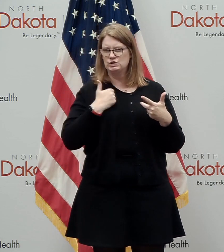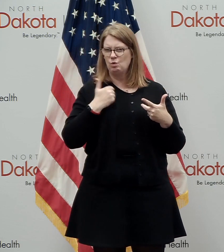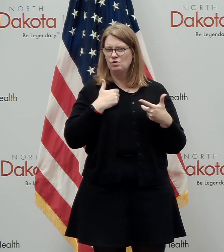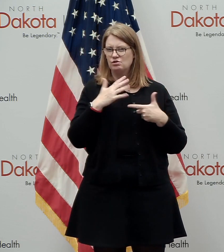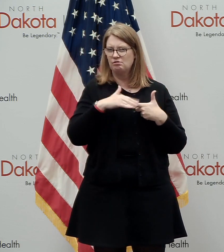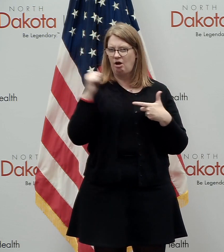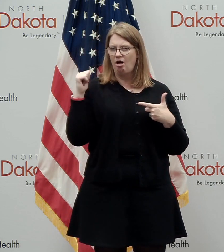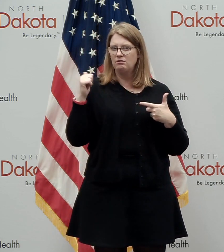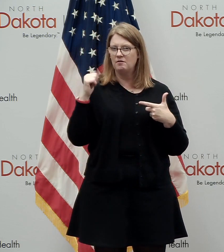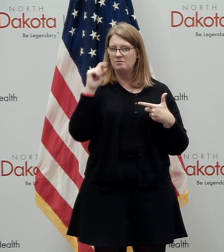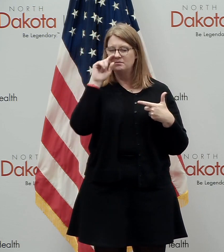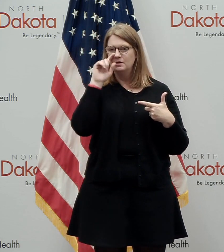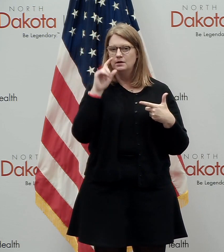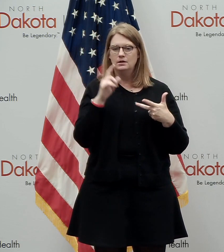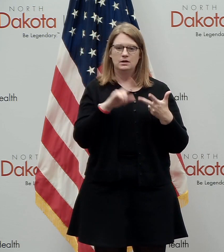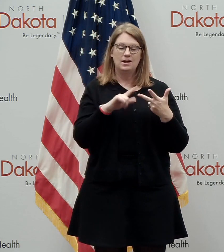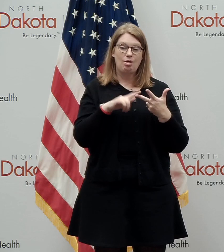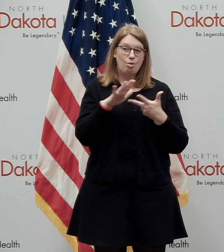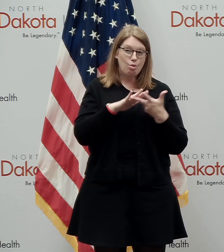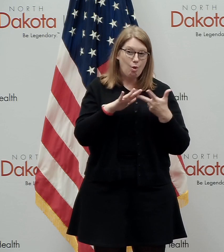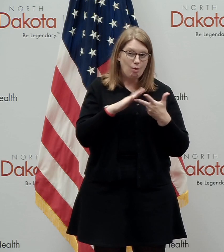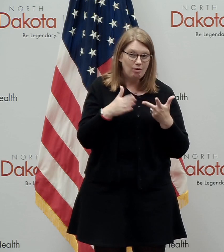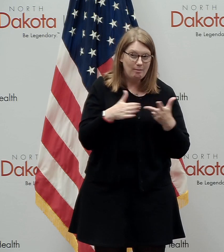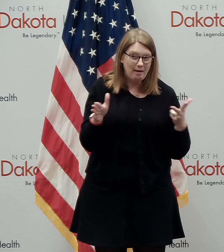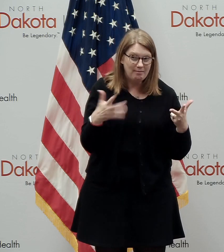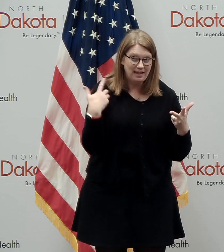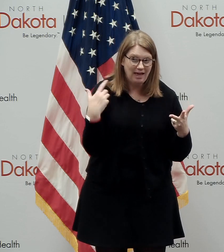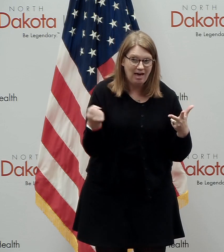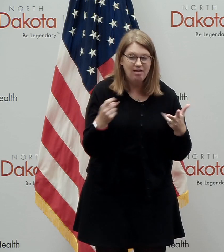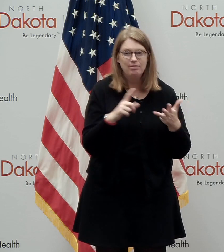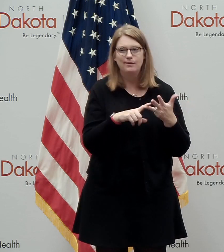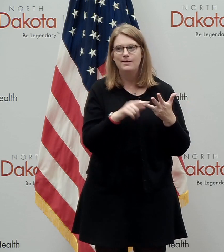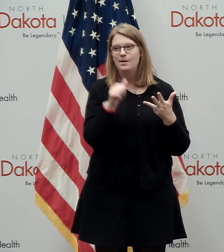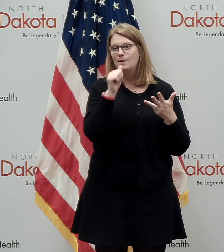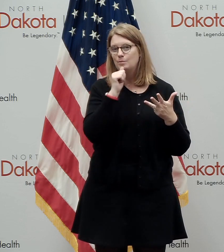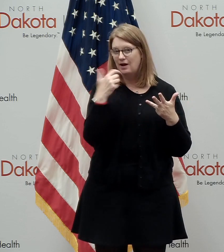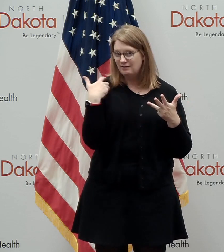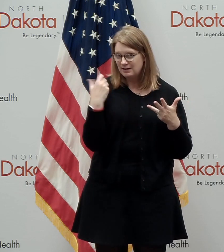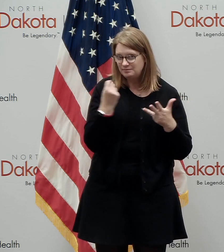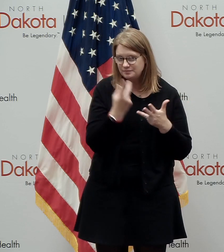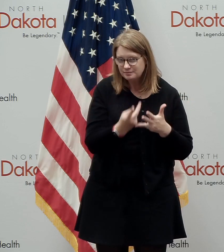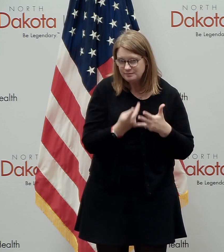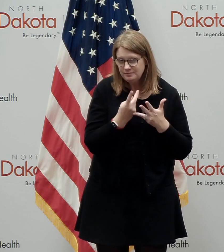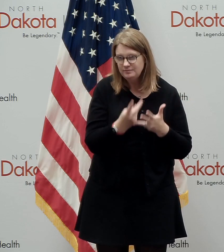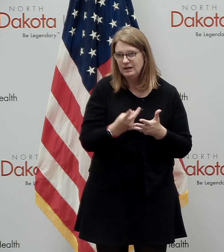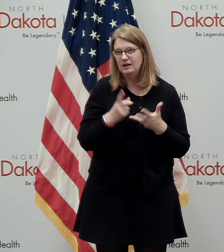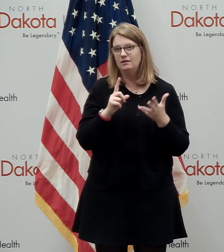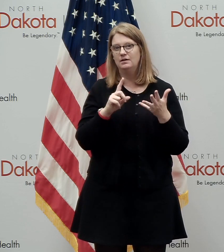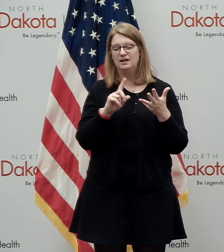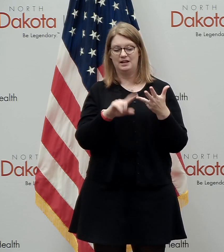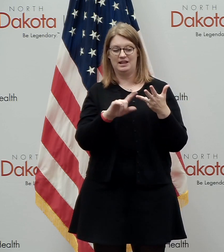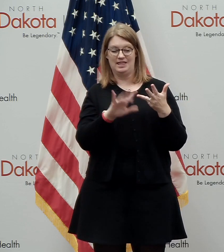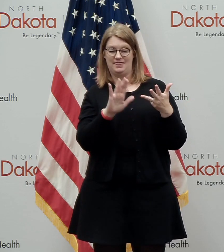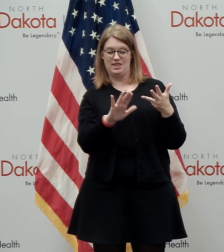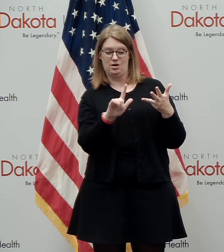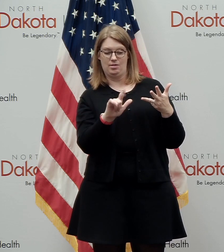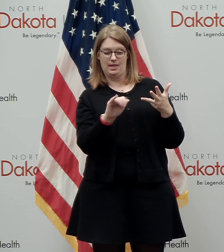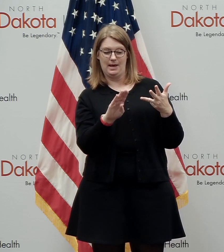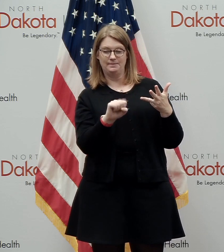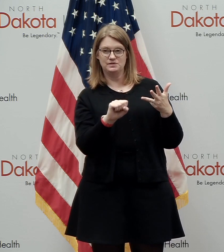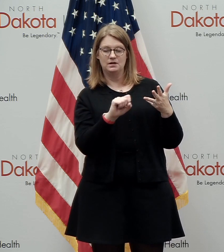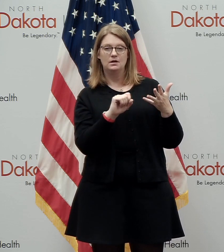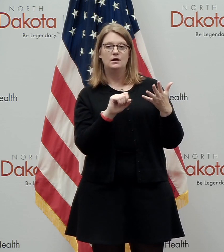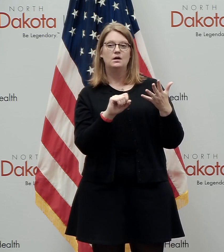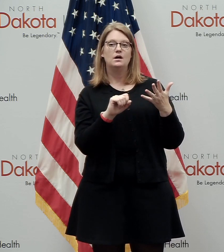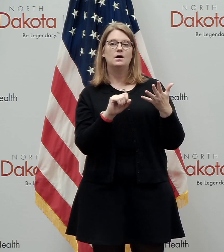called out helping on this, the local public health units, the private healthcare organizations in our state and their own labs, and